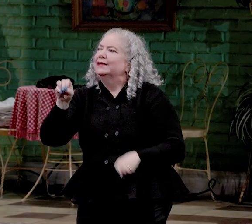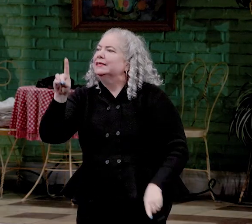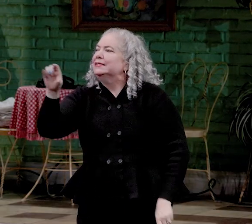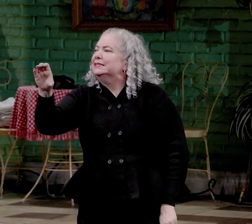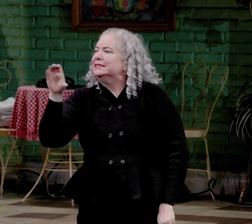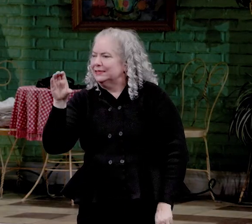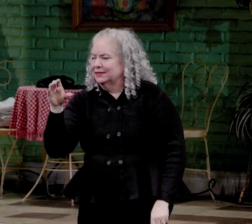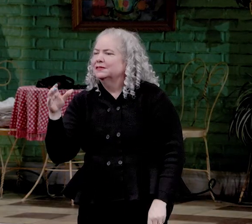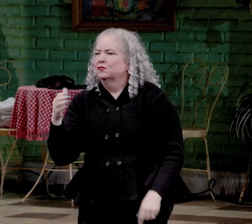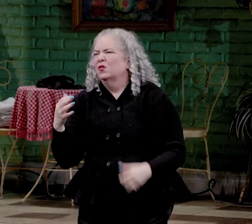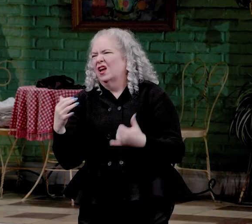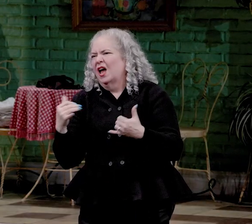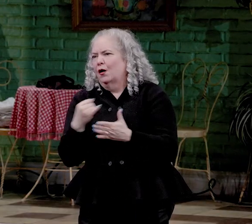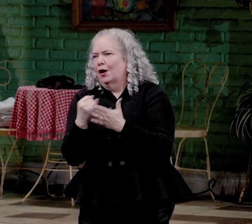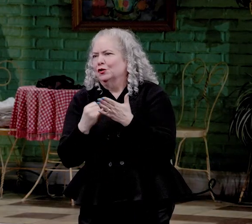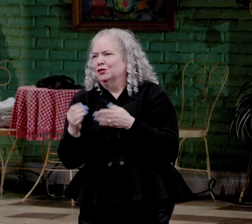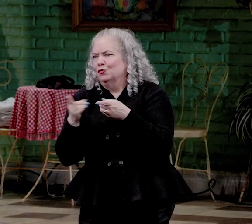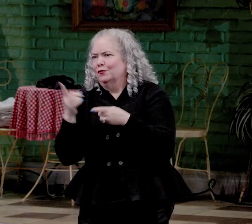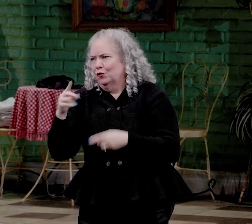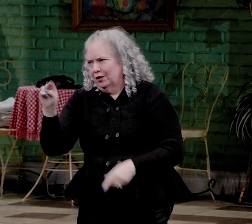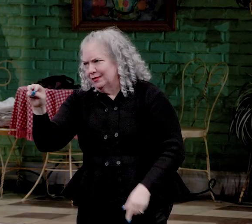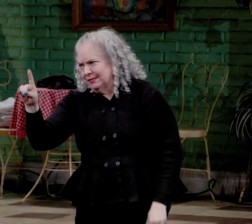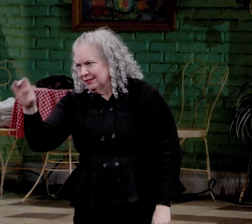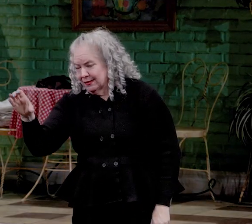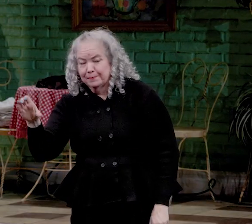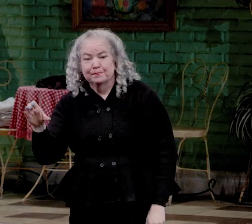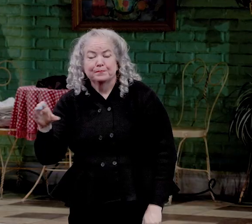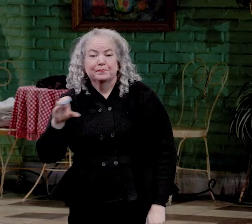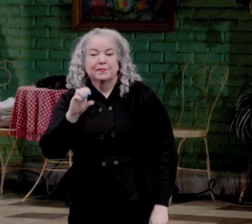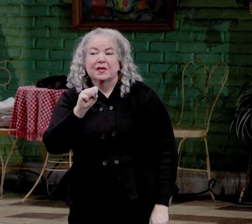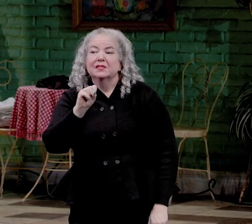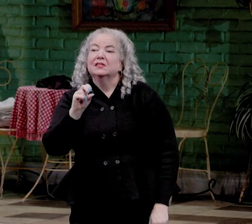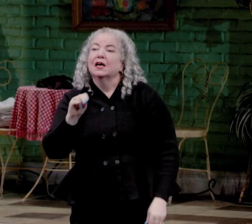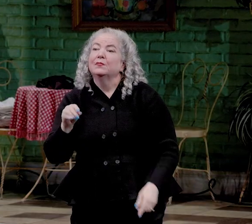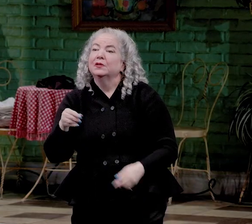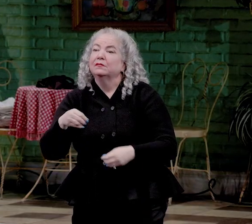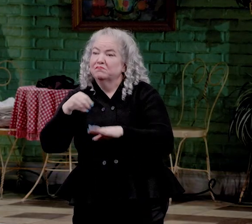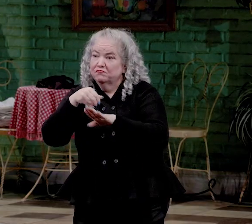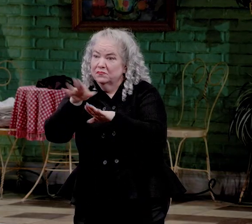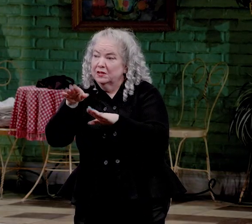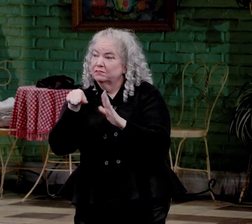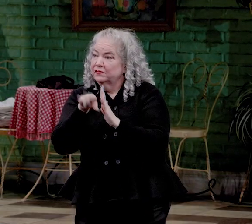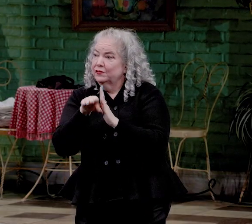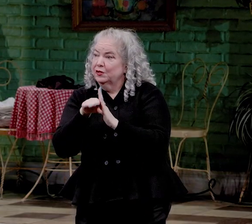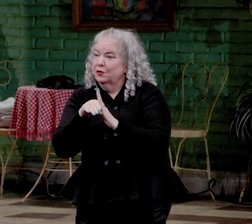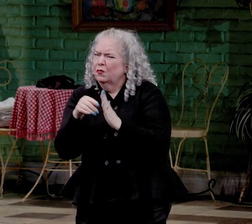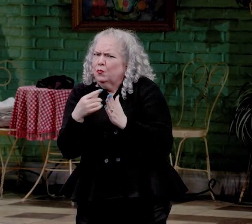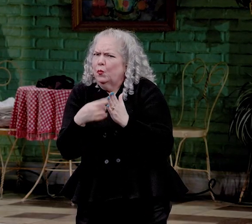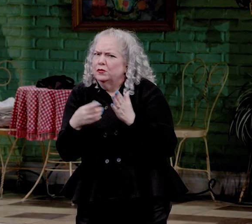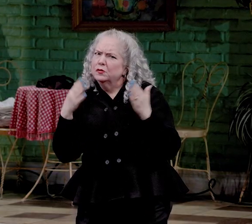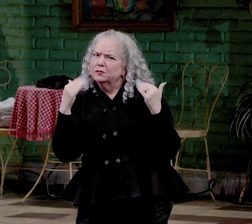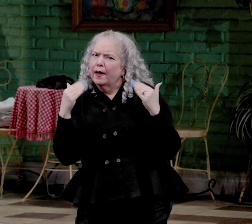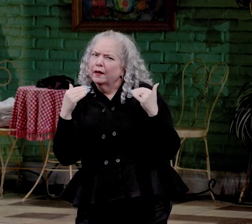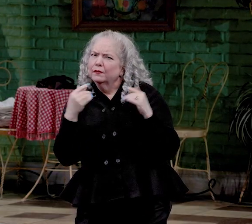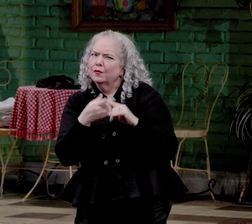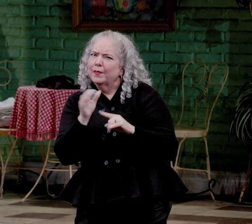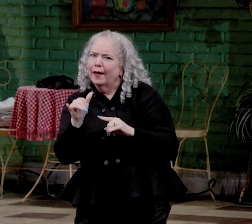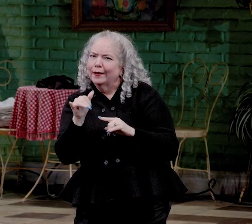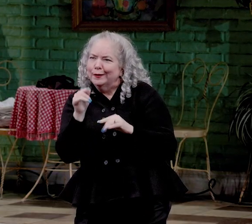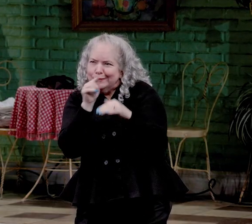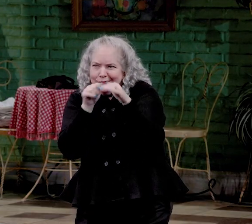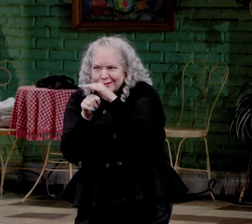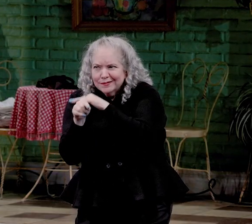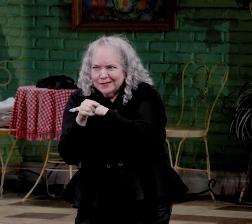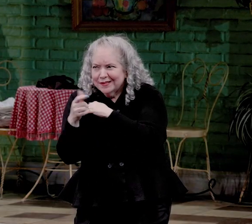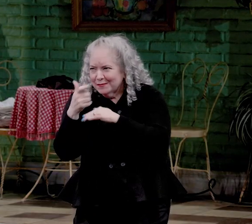he's now the artistic director. Simon has sent along a video sharing a bit of what to expect and a sneak